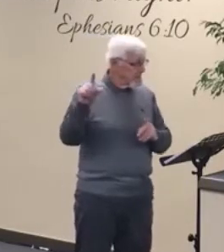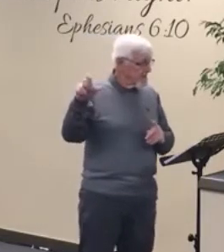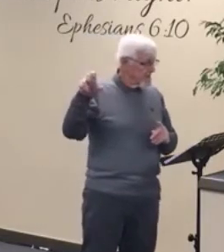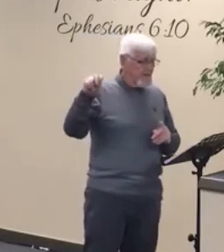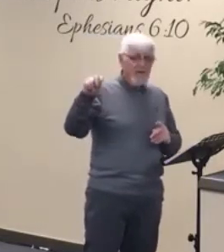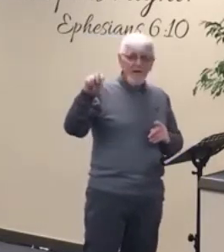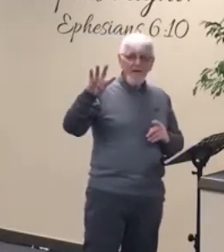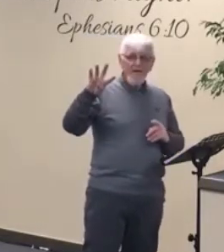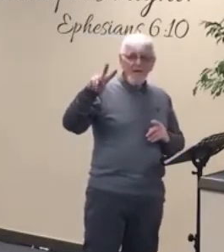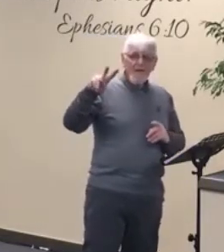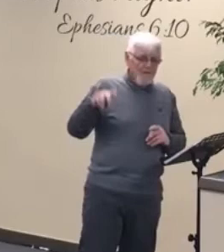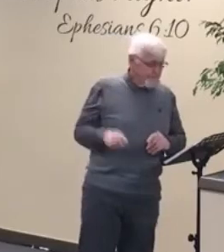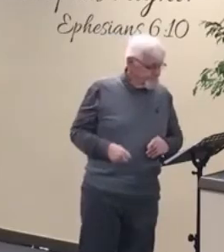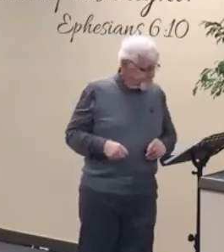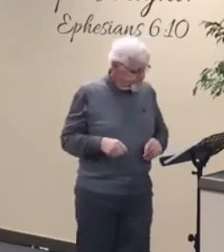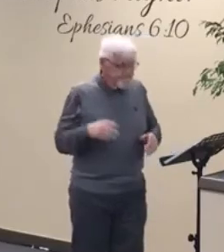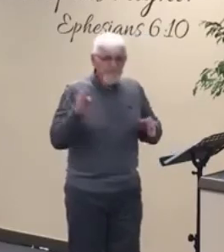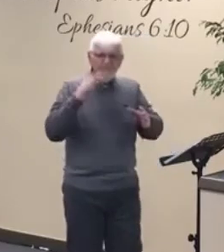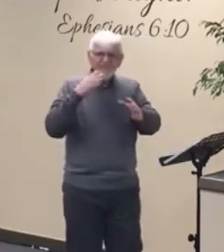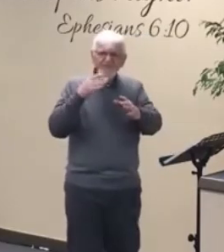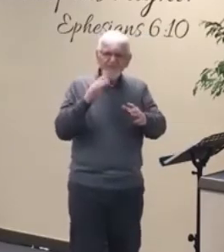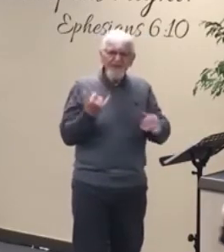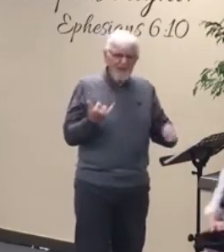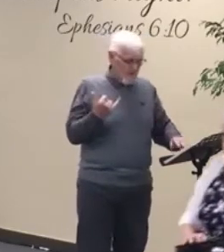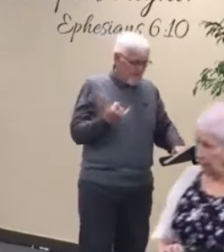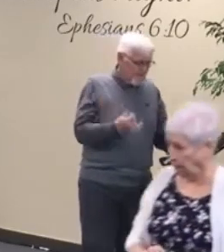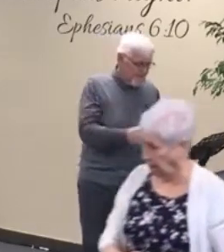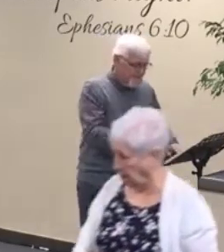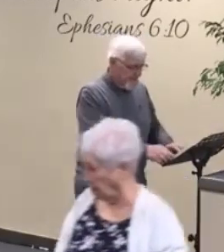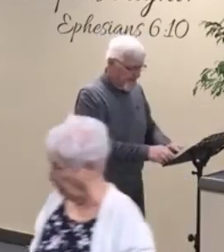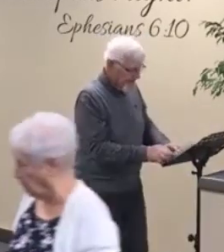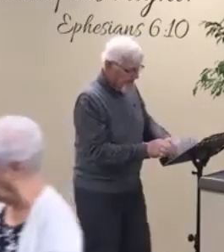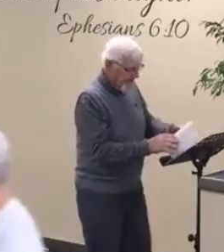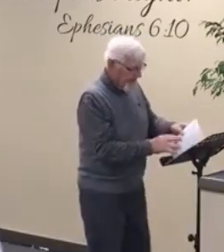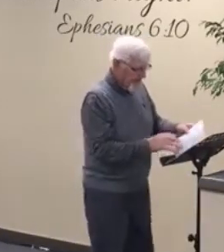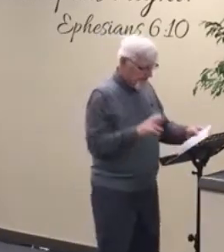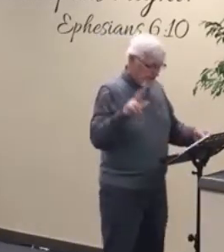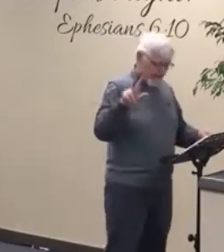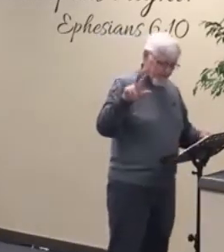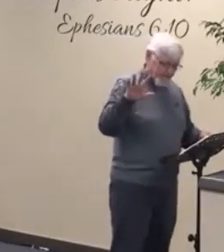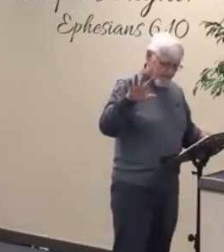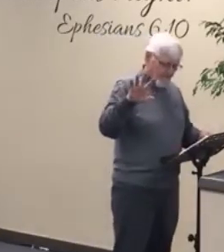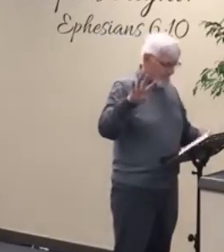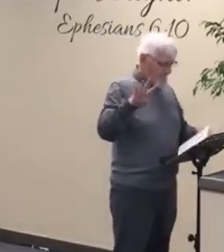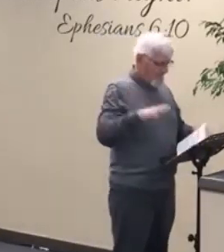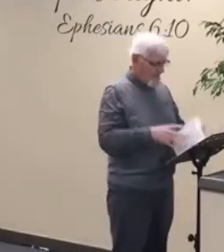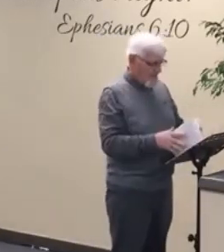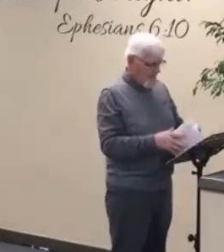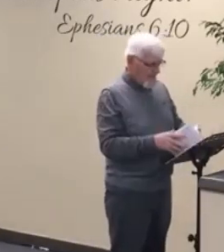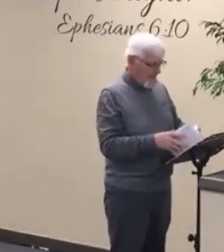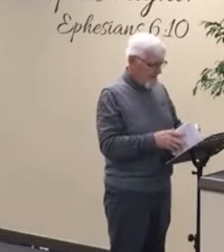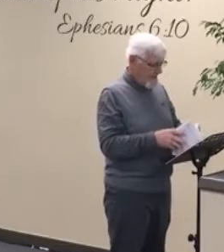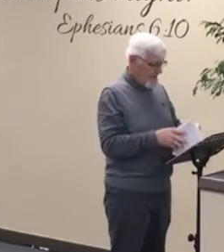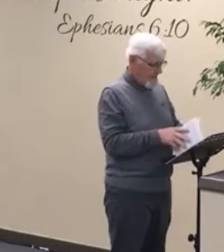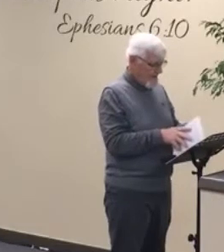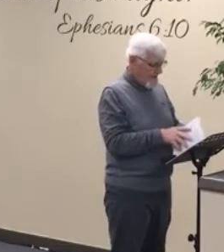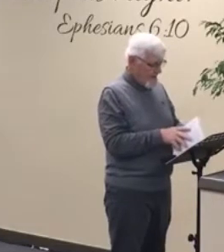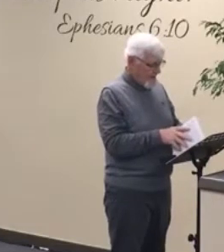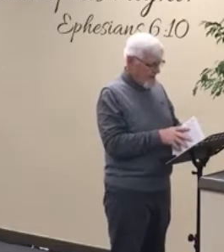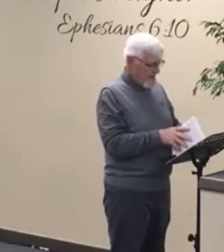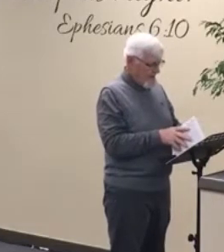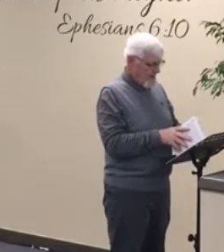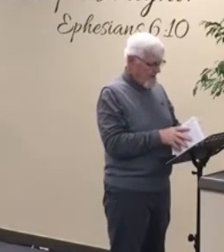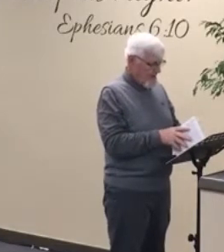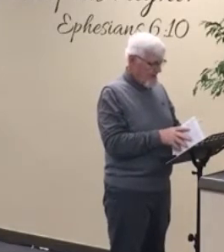morning, everybody. Let's get a blue songbook. We'll turn to number 354. Let's stand and sing number 354, What a Friend